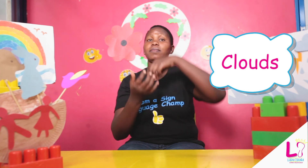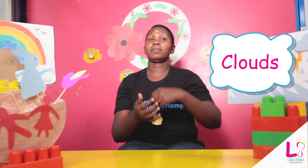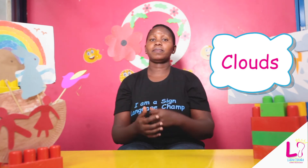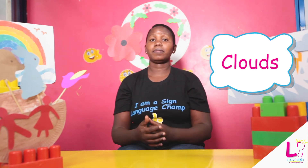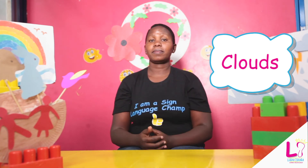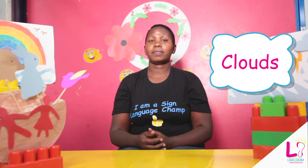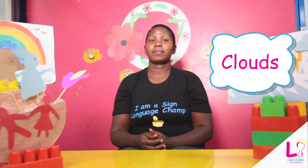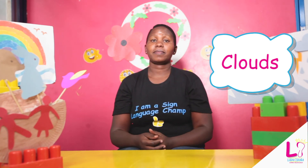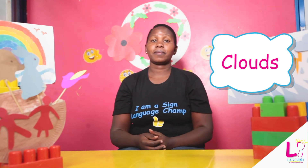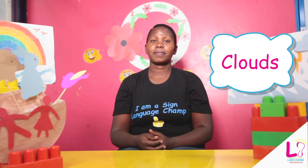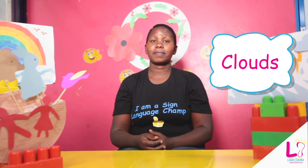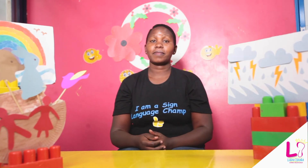clouds.